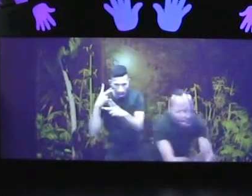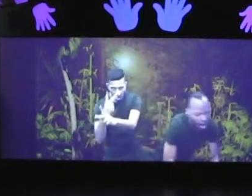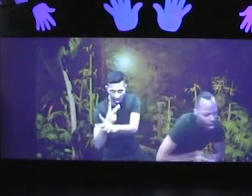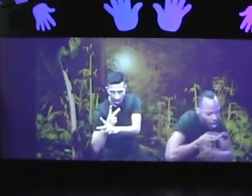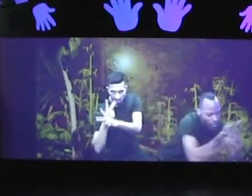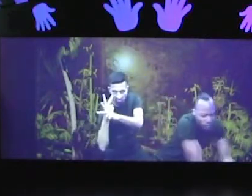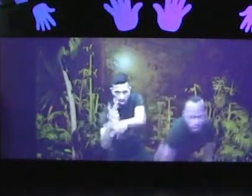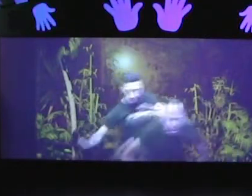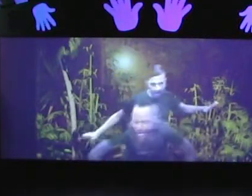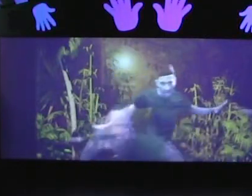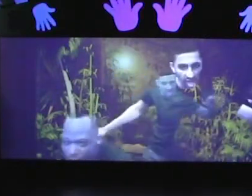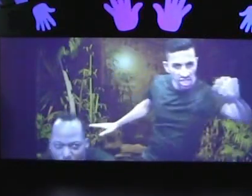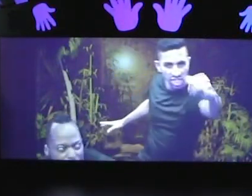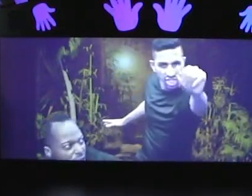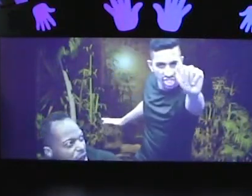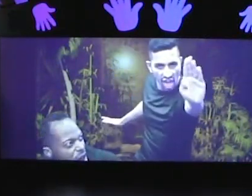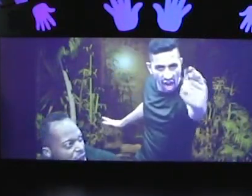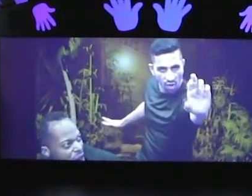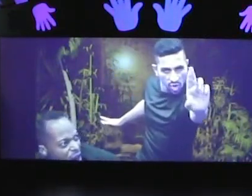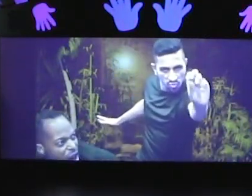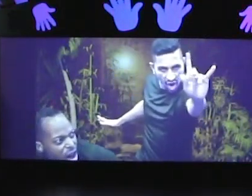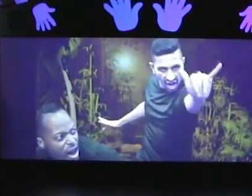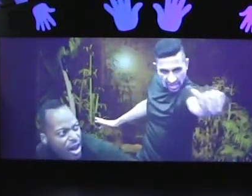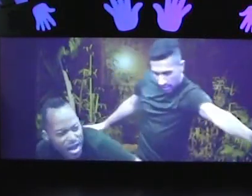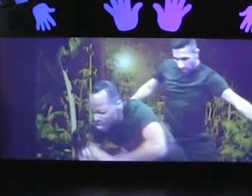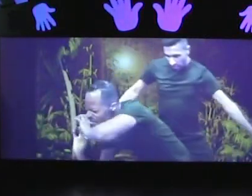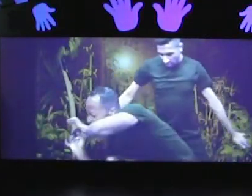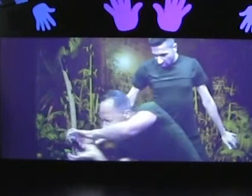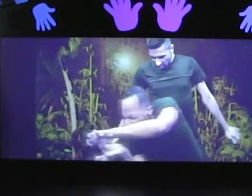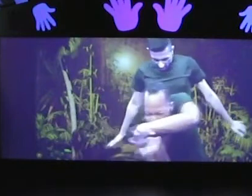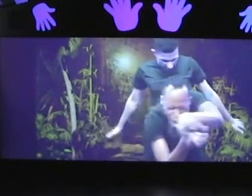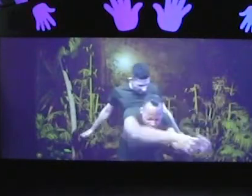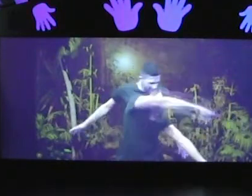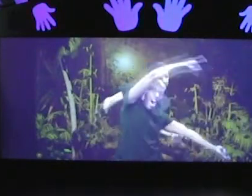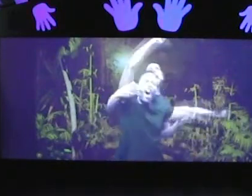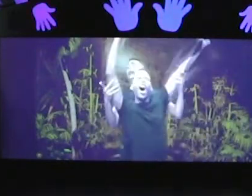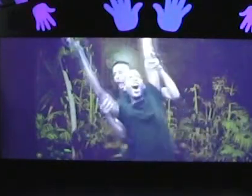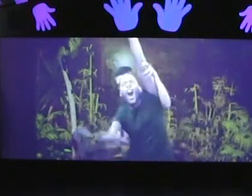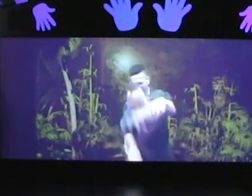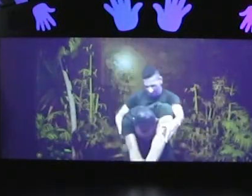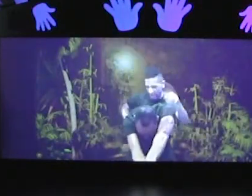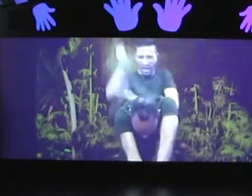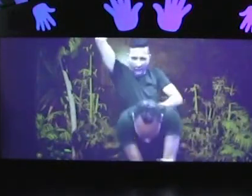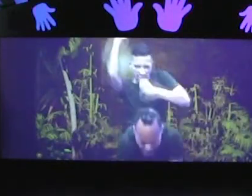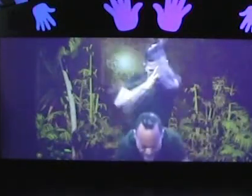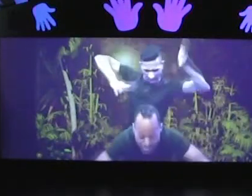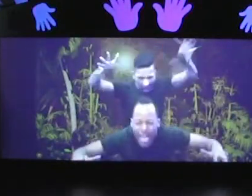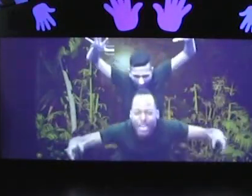Beware of the Jabberwock, my son, the jaws that bite,